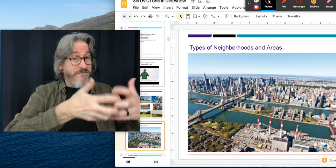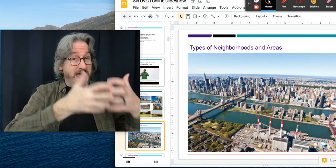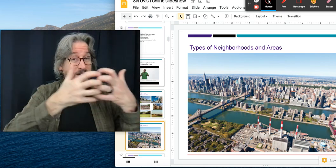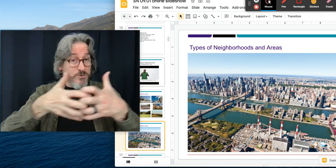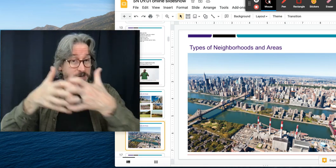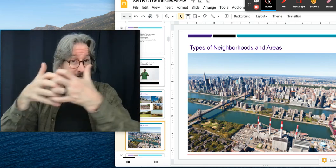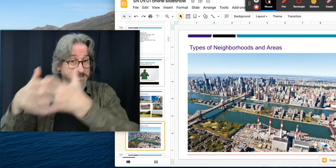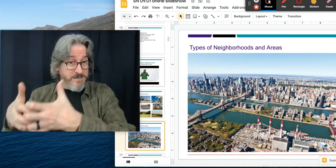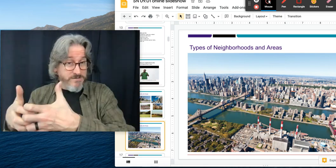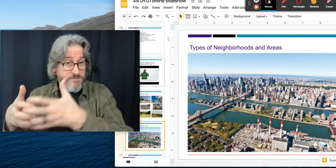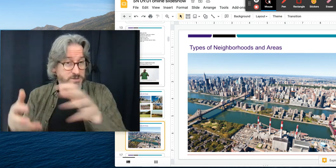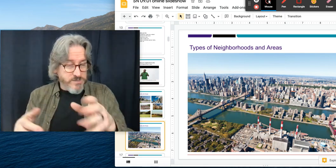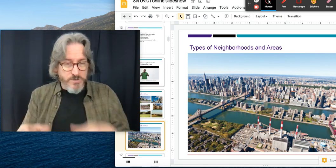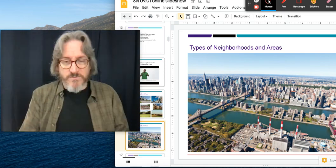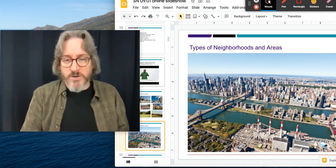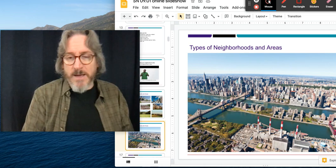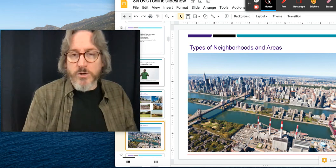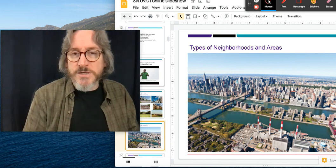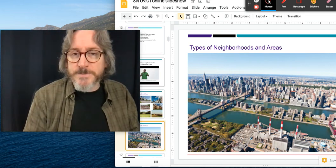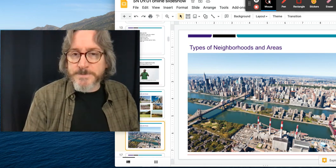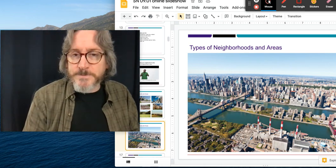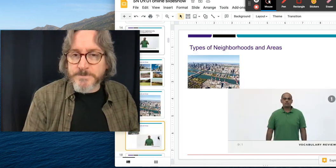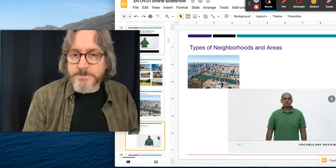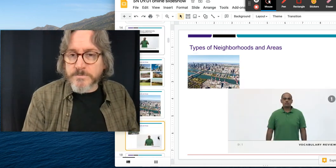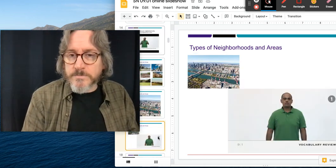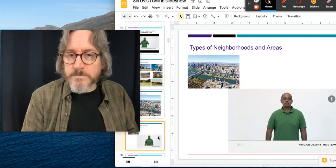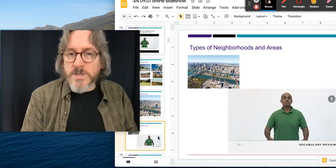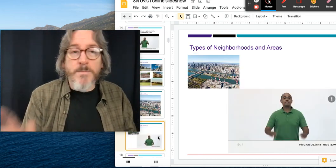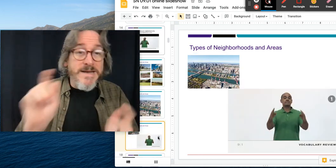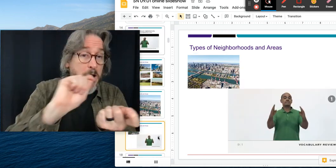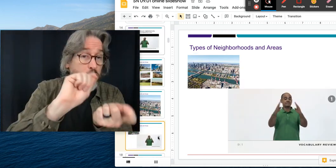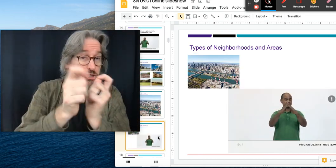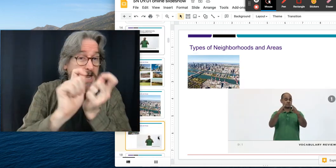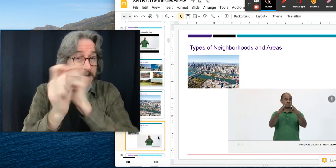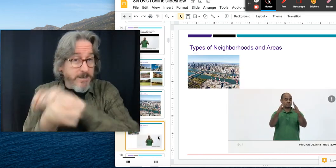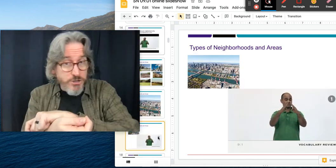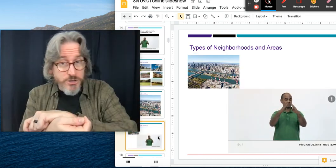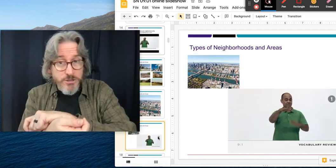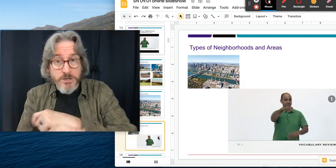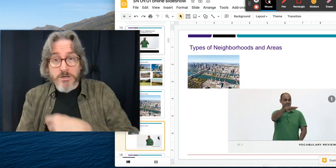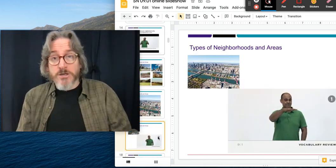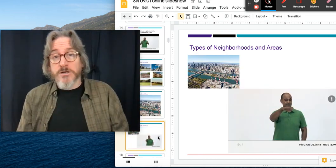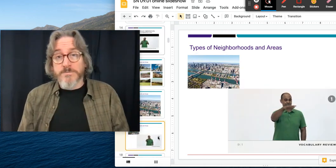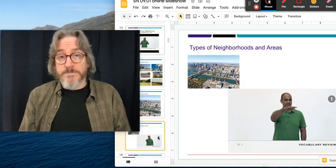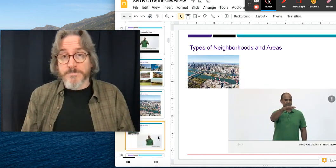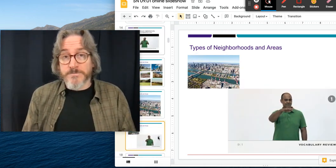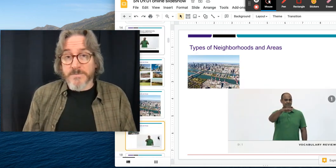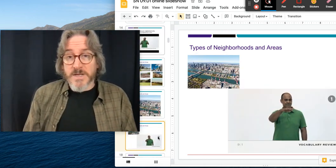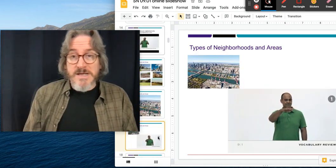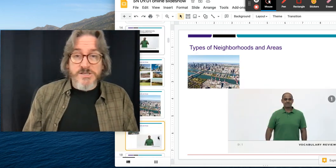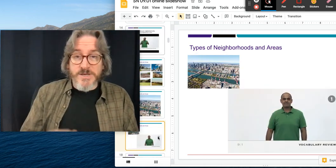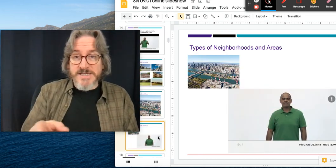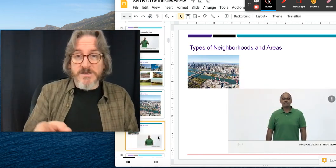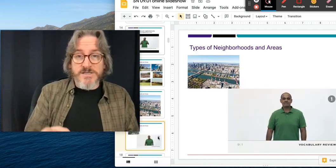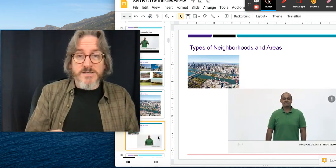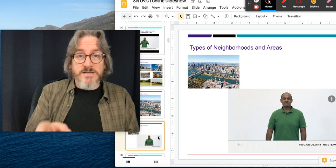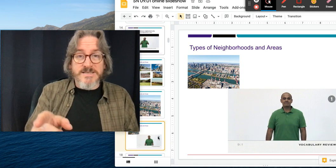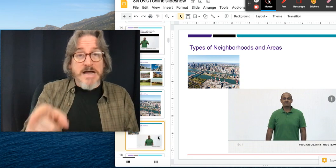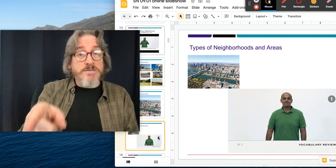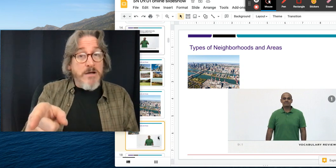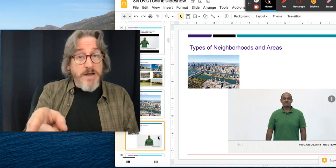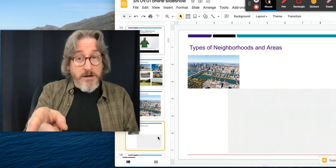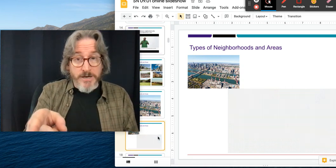be factories. So that's one of the vocab words, but now changed. So he